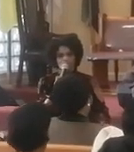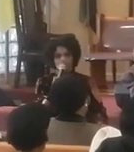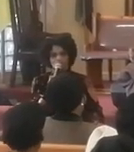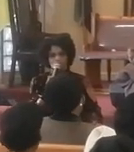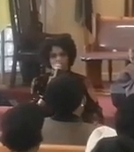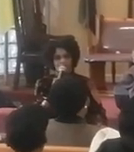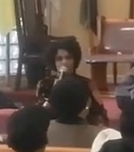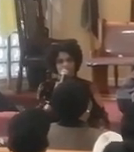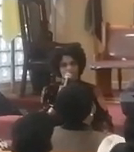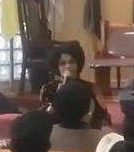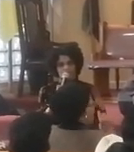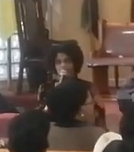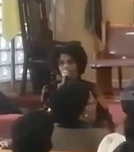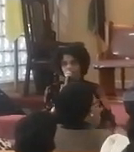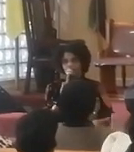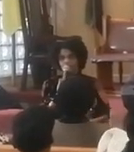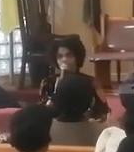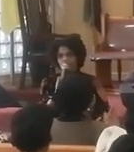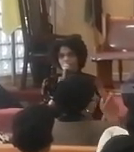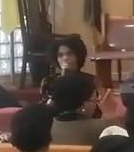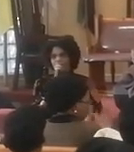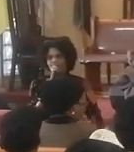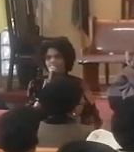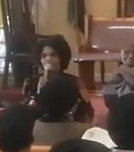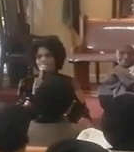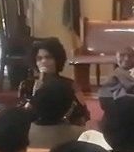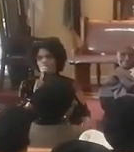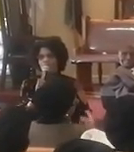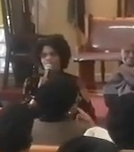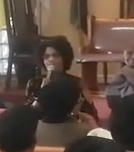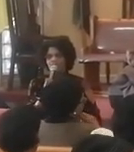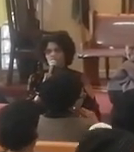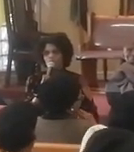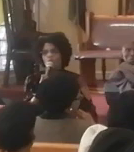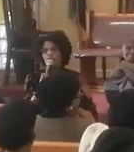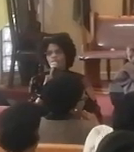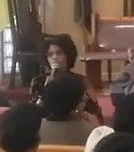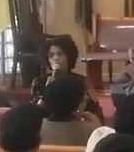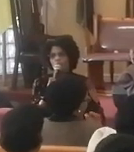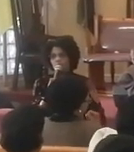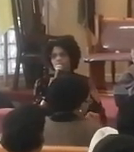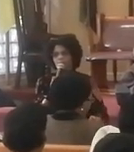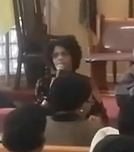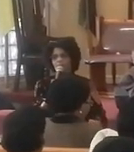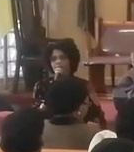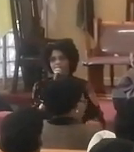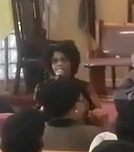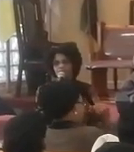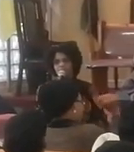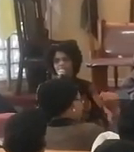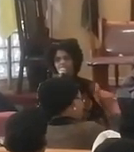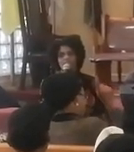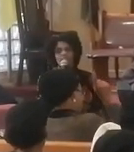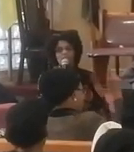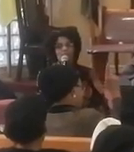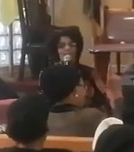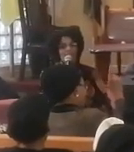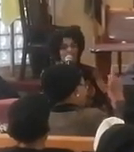Nobody is to blame here. But that the works of God might be